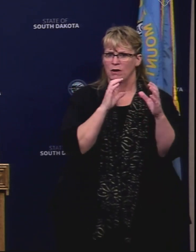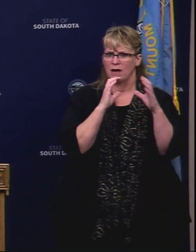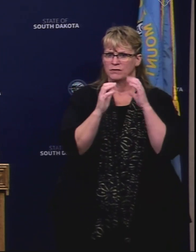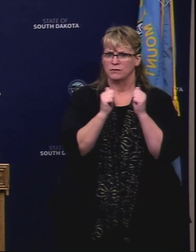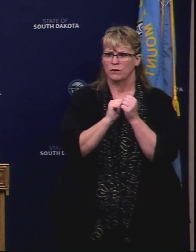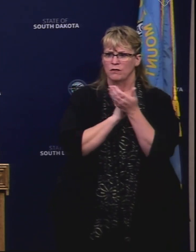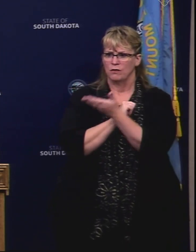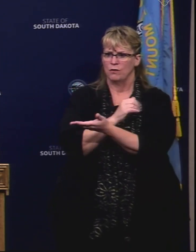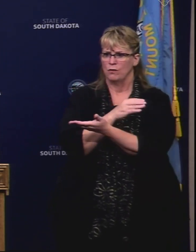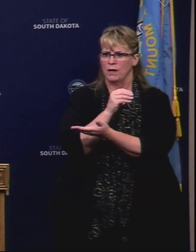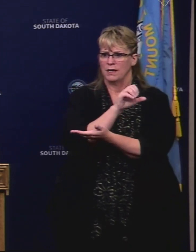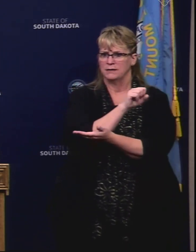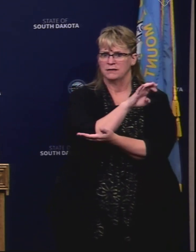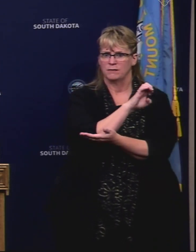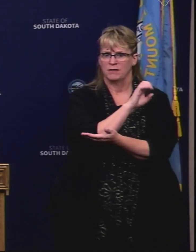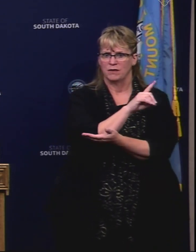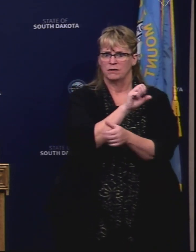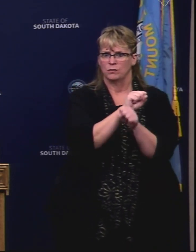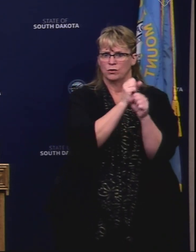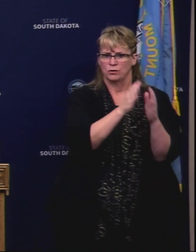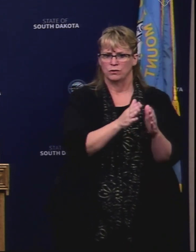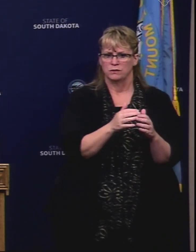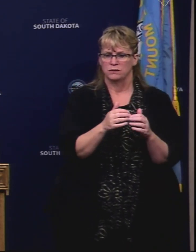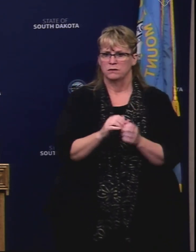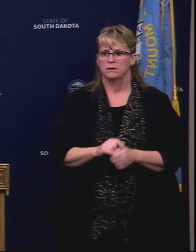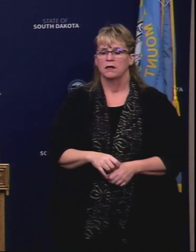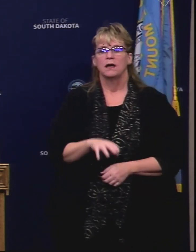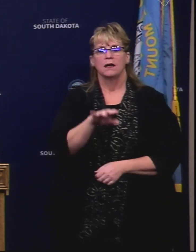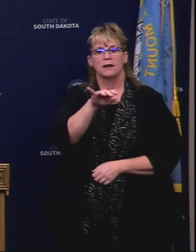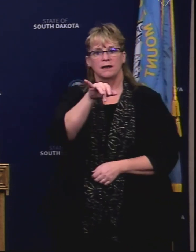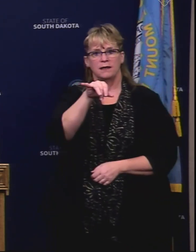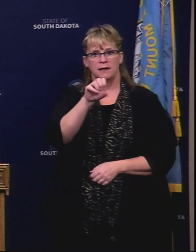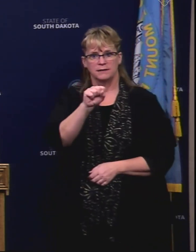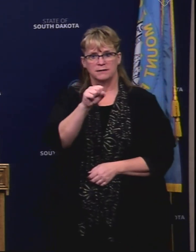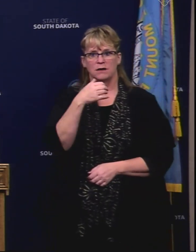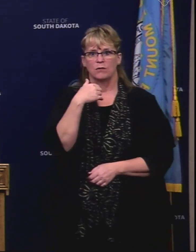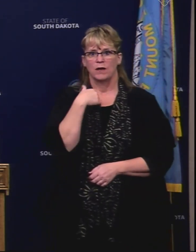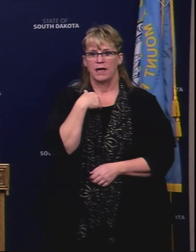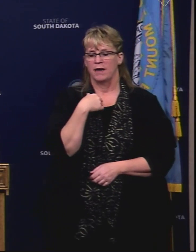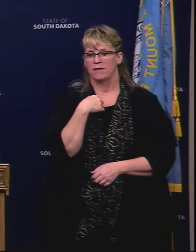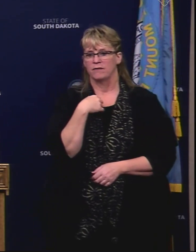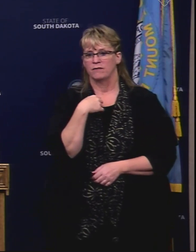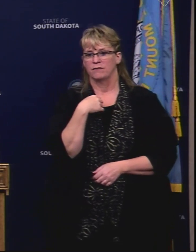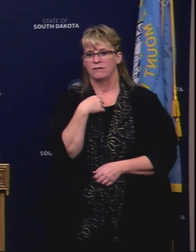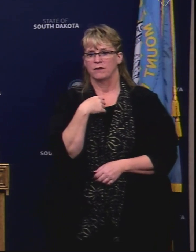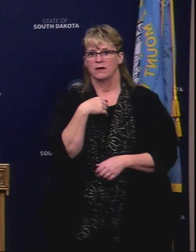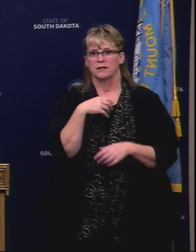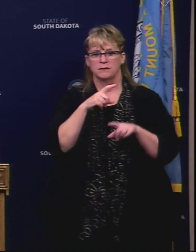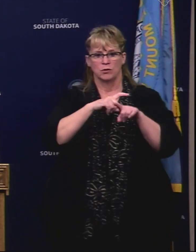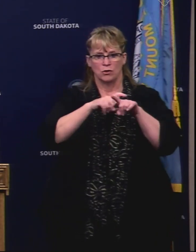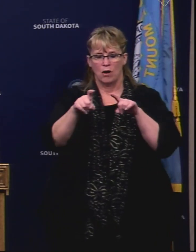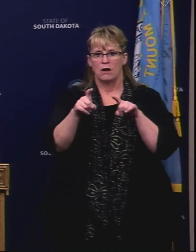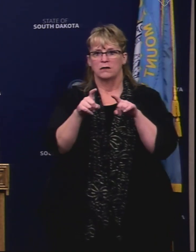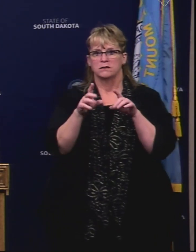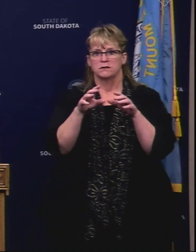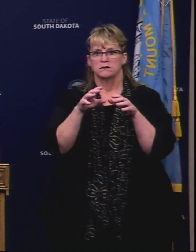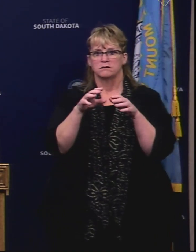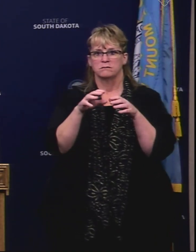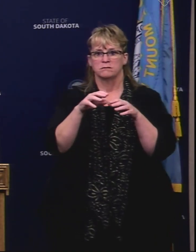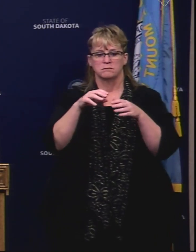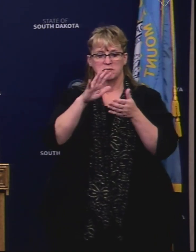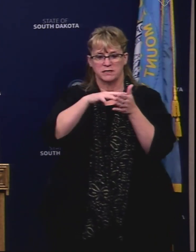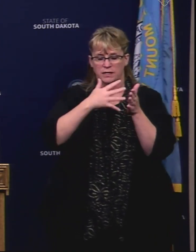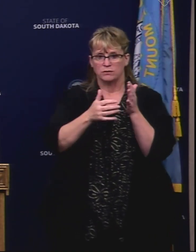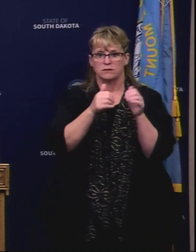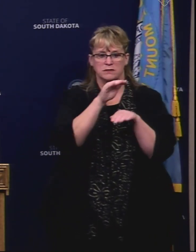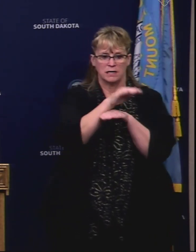between you and Smithfield employees. Yes, we actually have a couple of calls here scheduled tonight and tomorrow